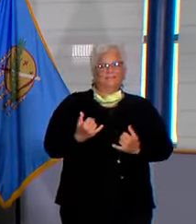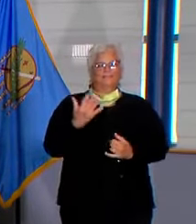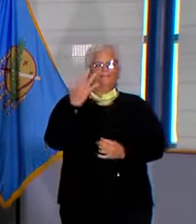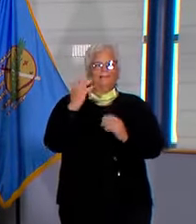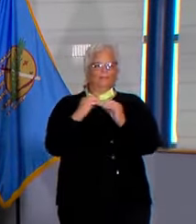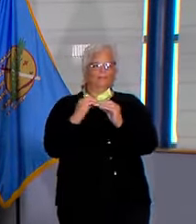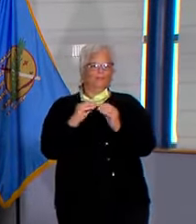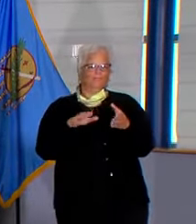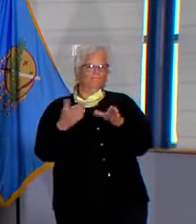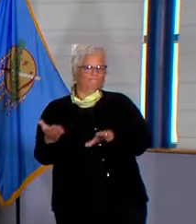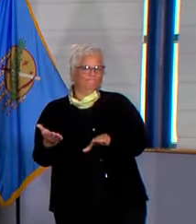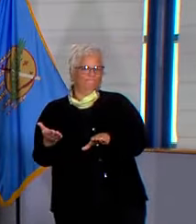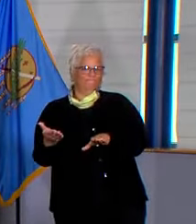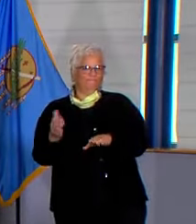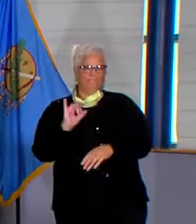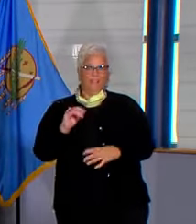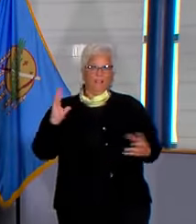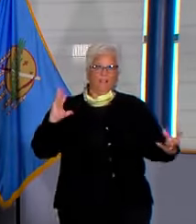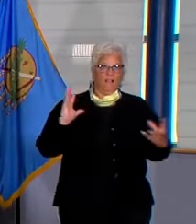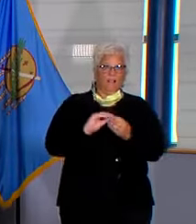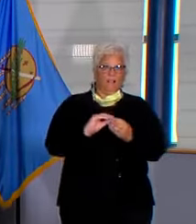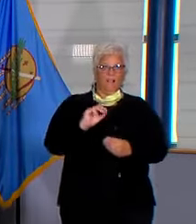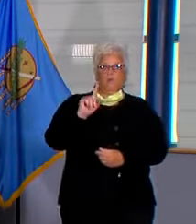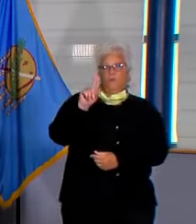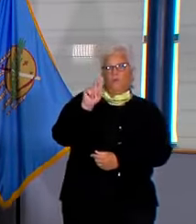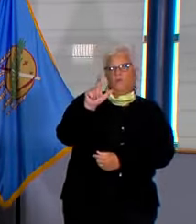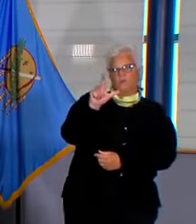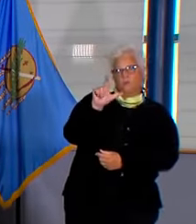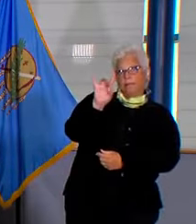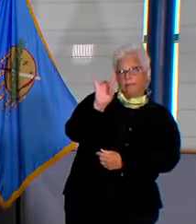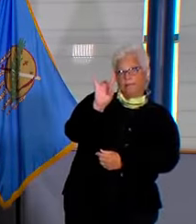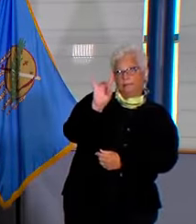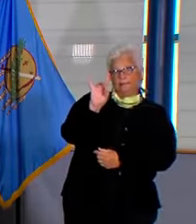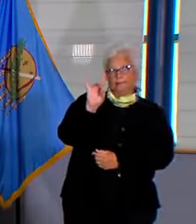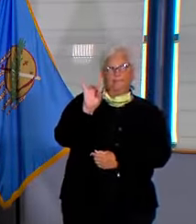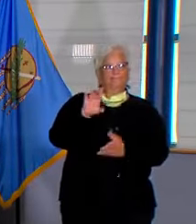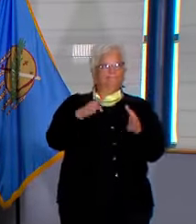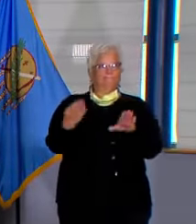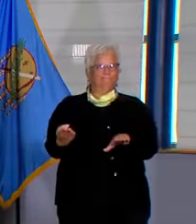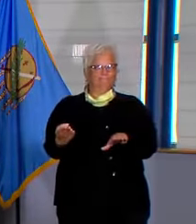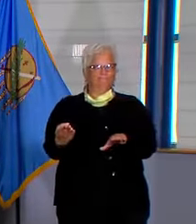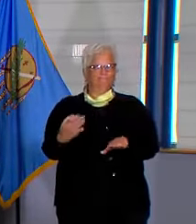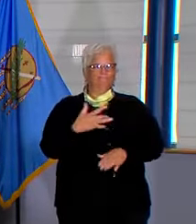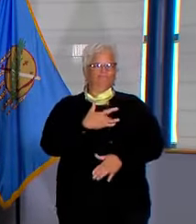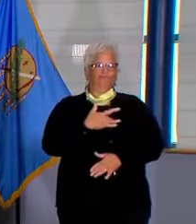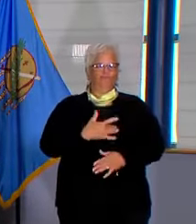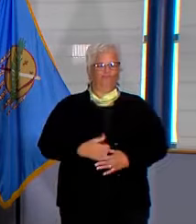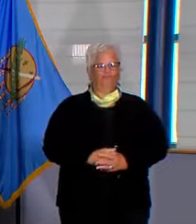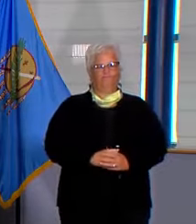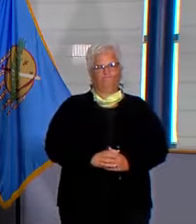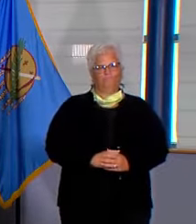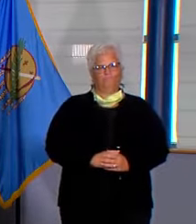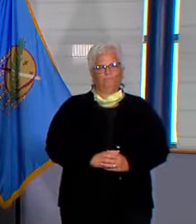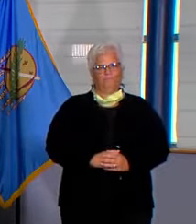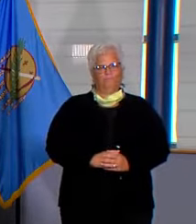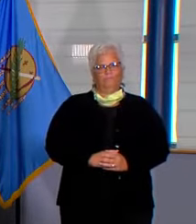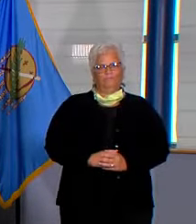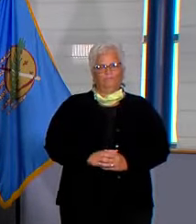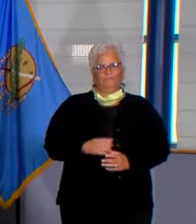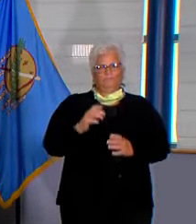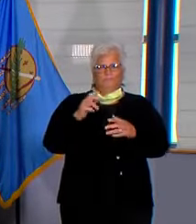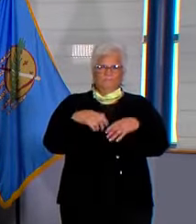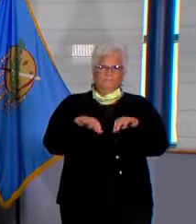to 128 lives lost through this pandemic. You know, we're constantly saying keep these individuals and their family in your